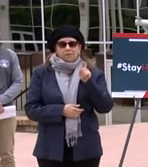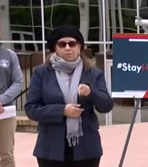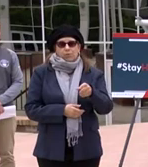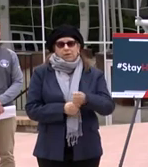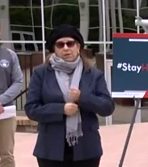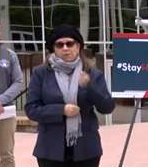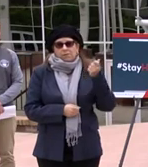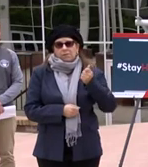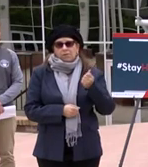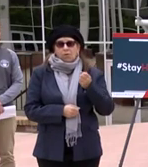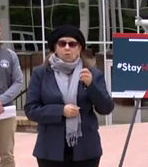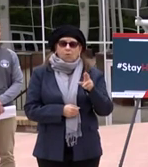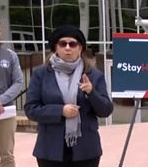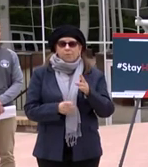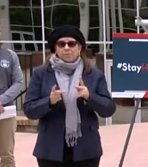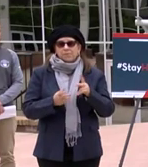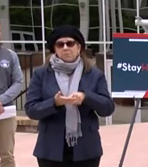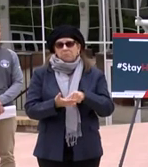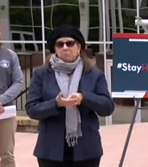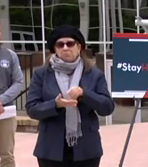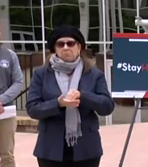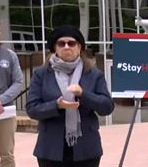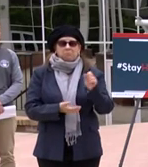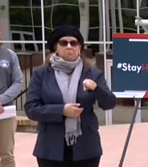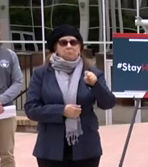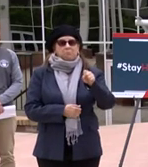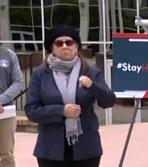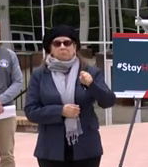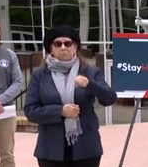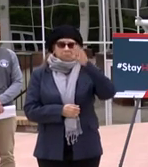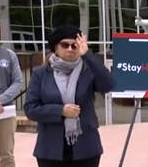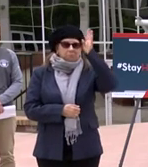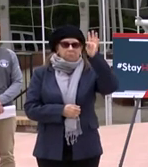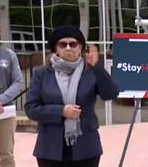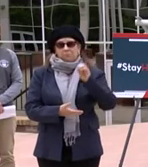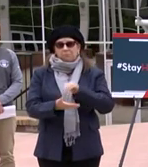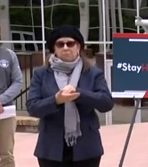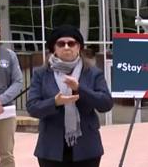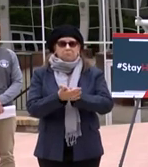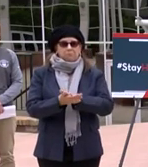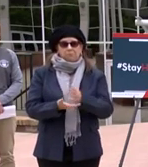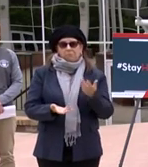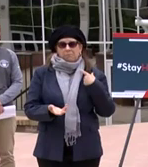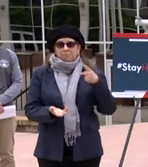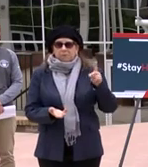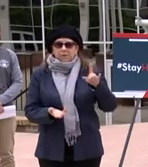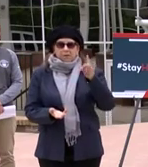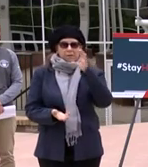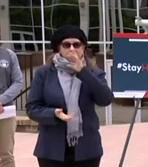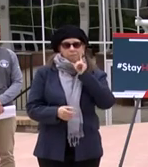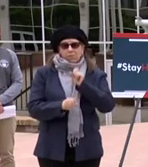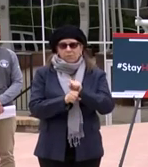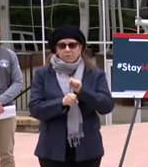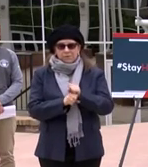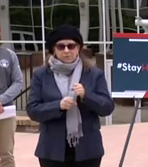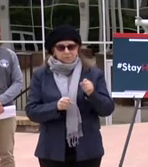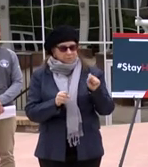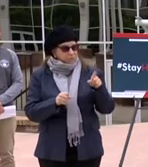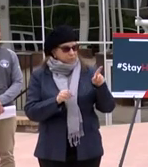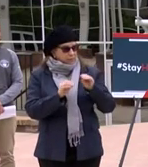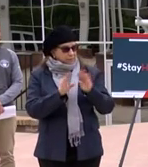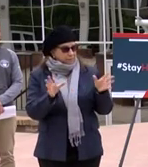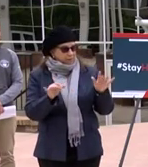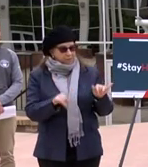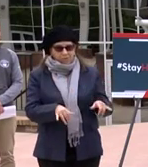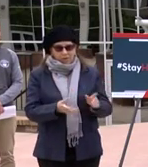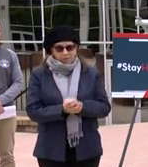they're looking for work, and they get emails from the government saying the same thing, so there's like conflicting advice. I'm wondering if you could clarify what people are